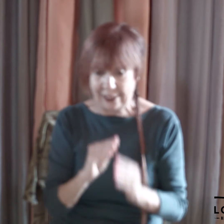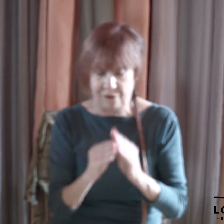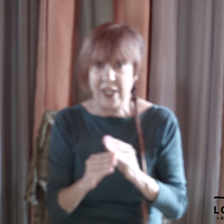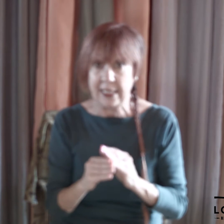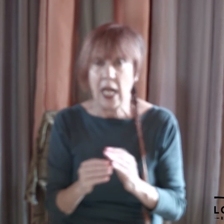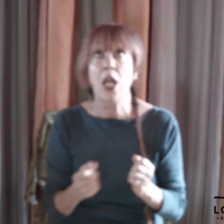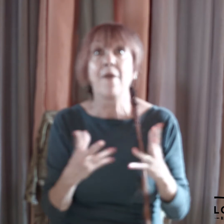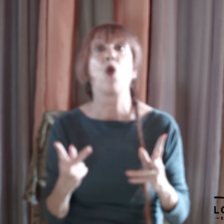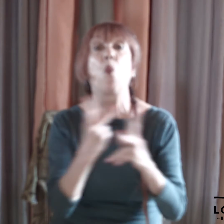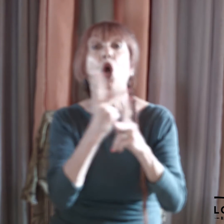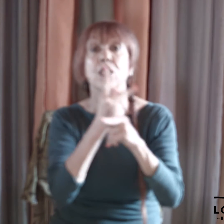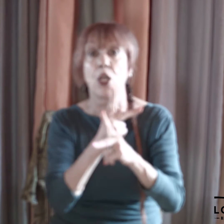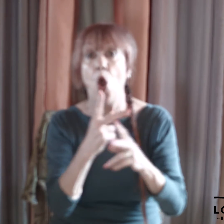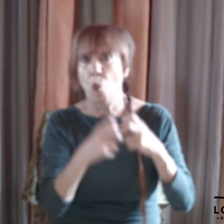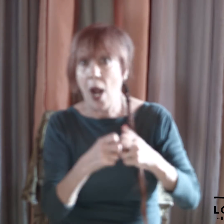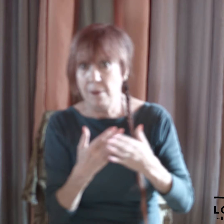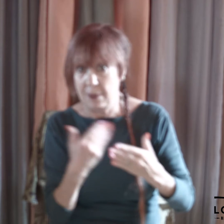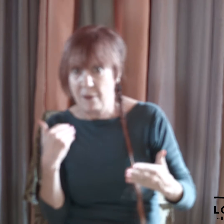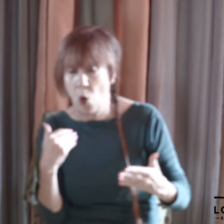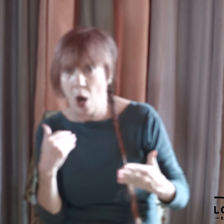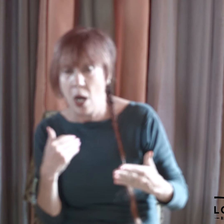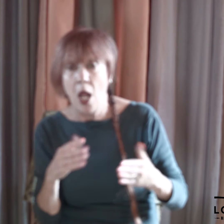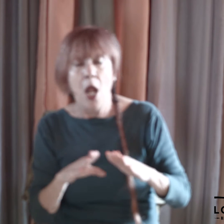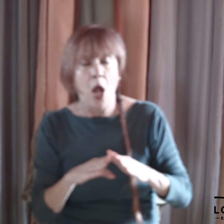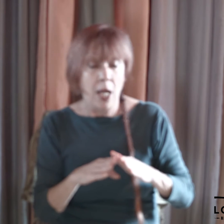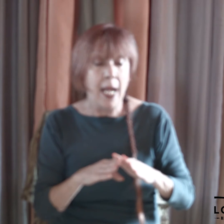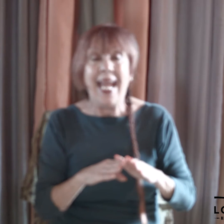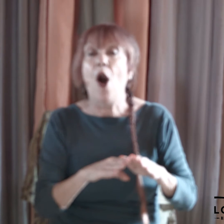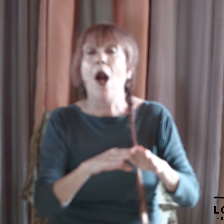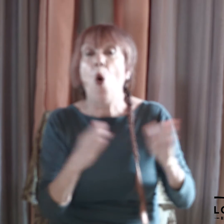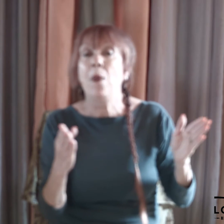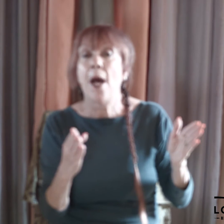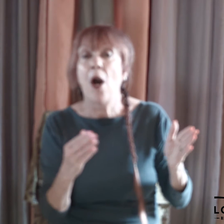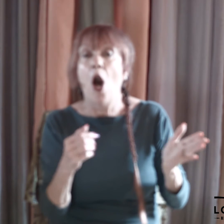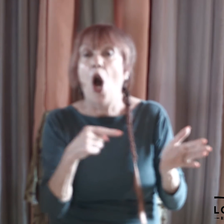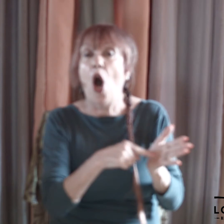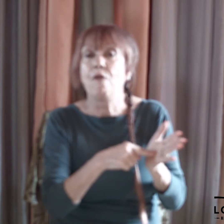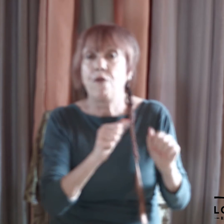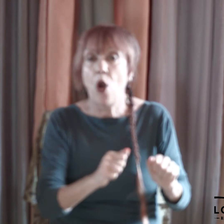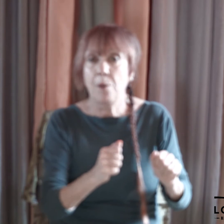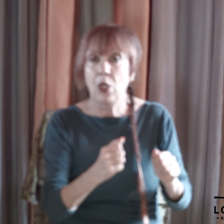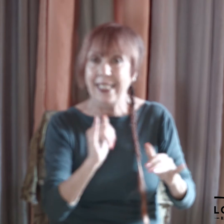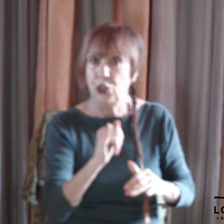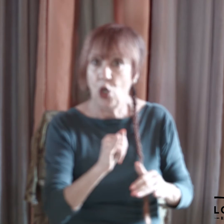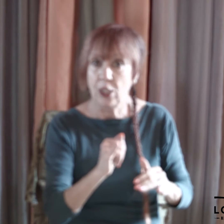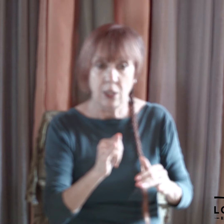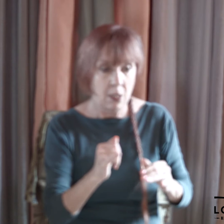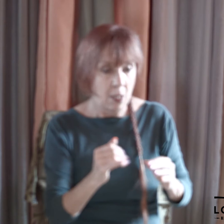of the worst problems in that it opened insurance, affordable insurance, to a lot more people, millions and millions and